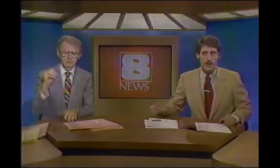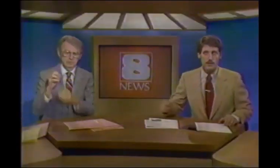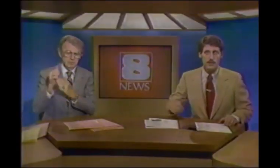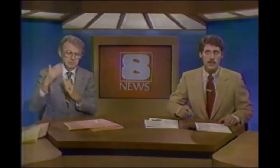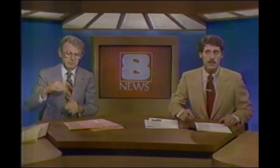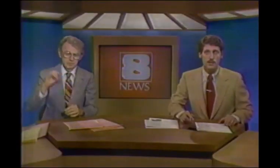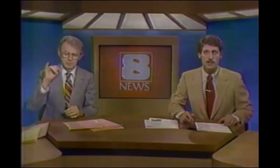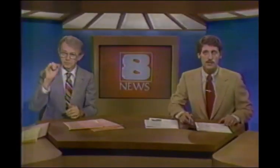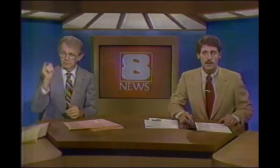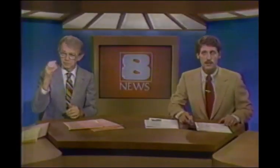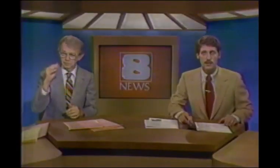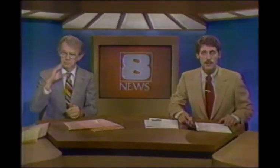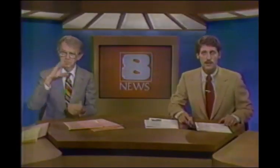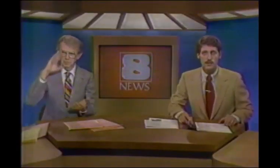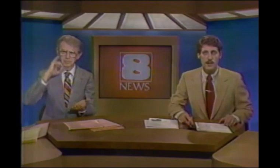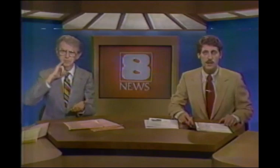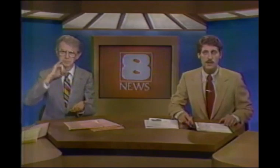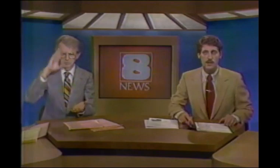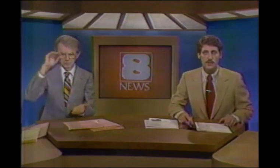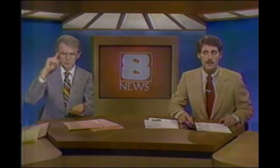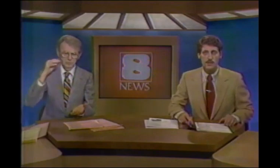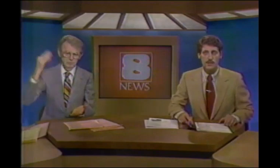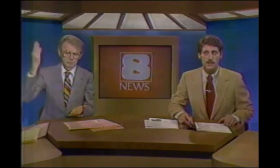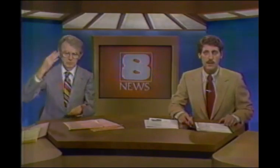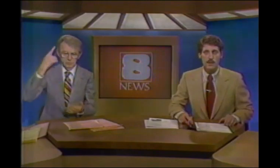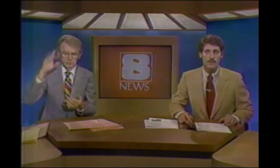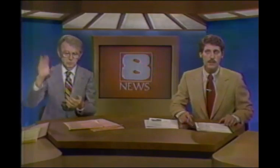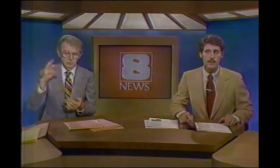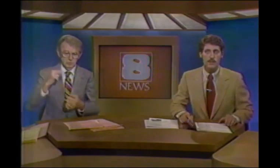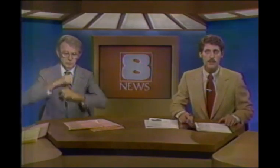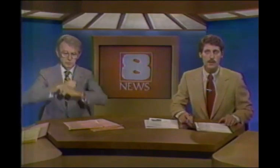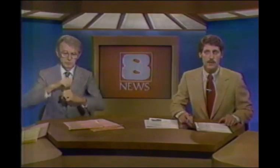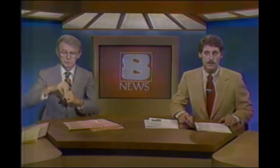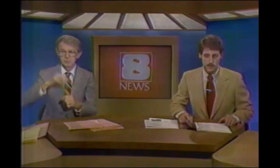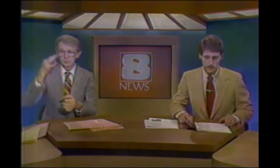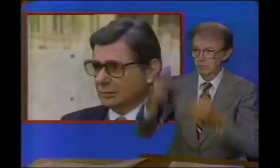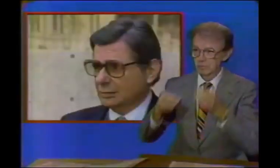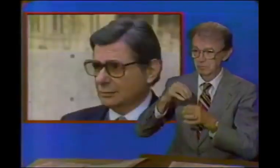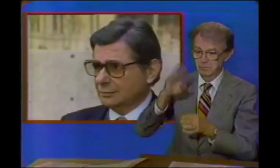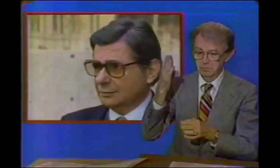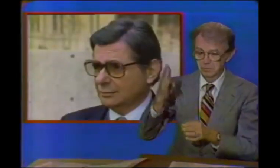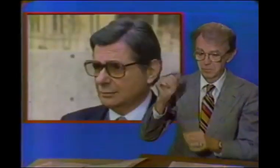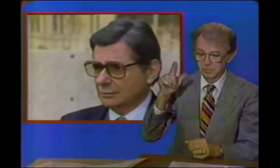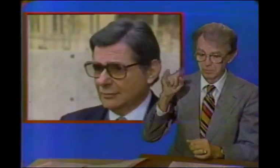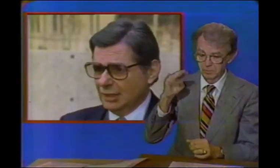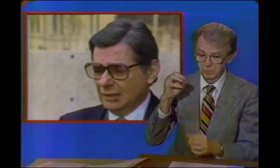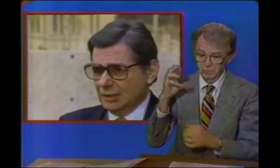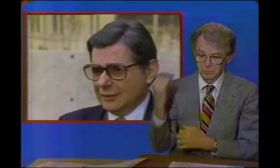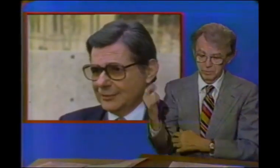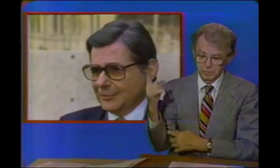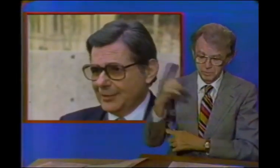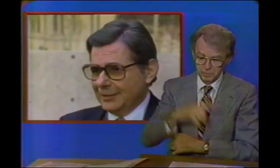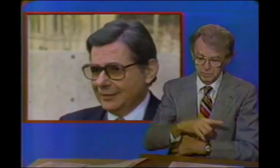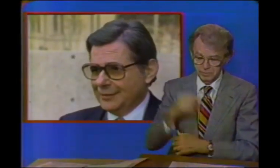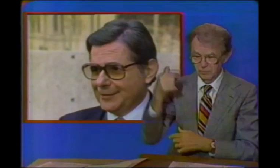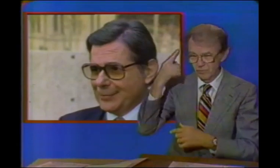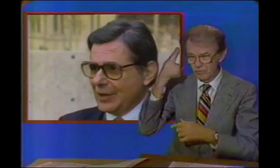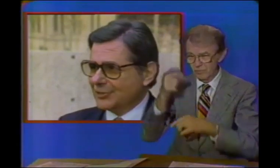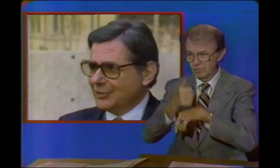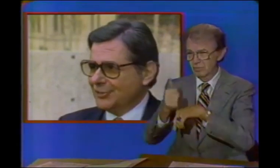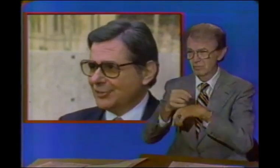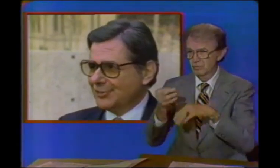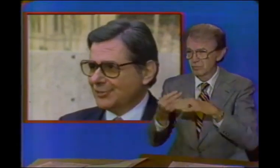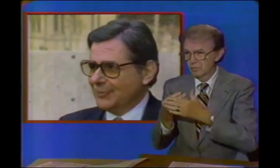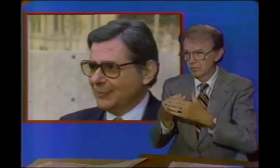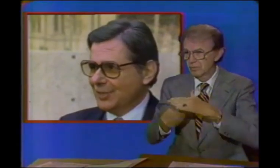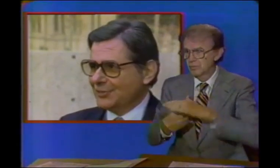Dr. Stanley Jacob was expected to testify in his own defense at his trial in Baltimore, Maryland this morning. But at this moment, attorneys for both sides are meeting